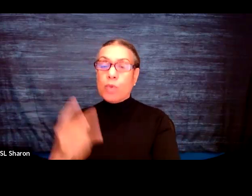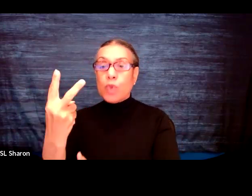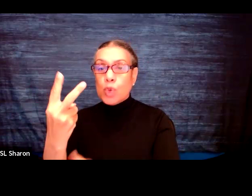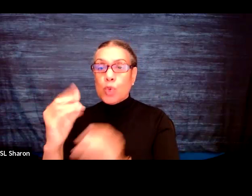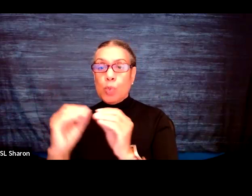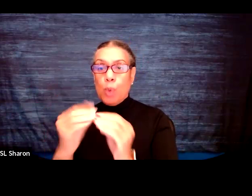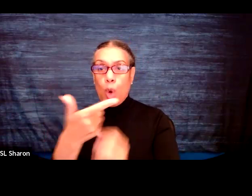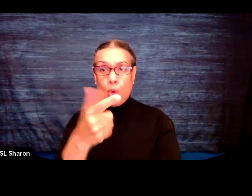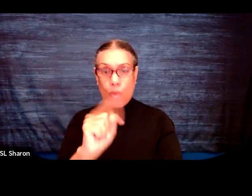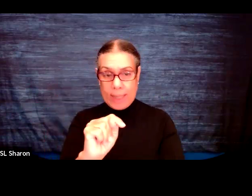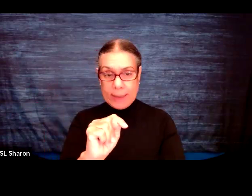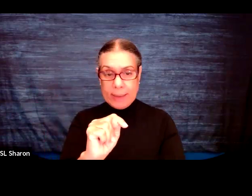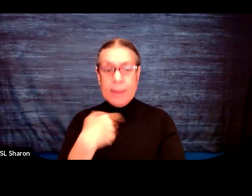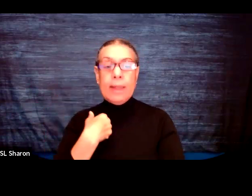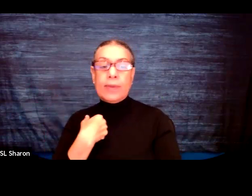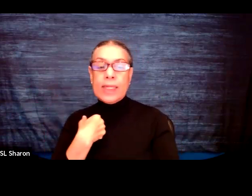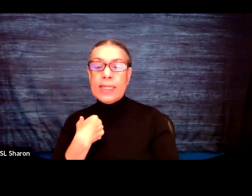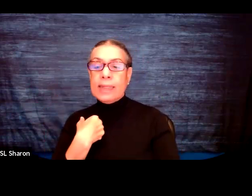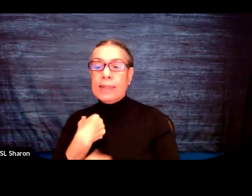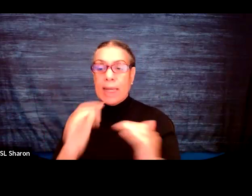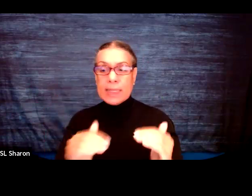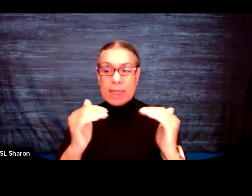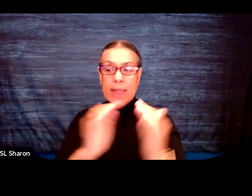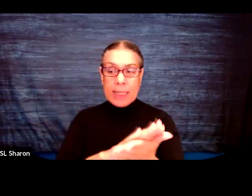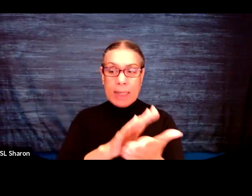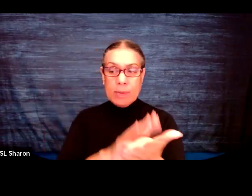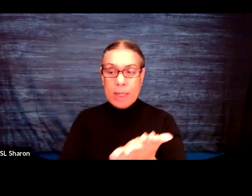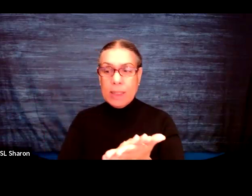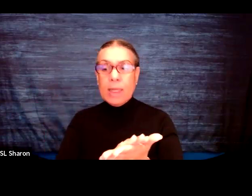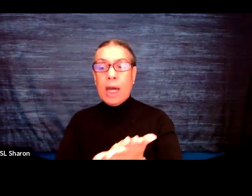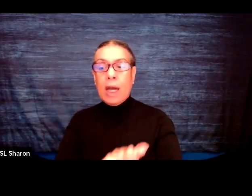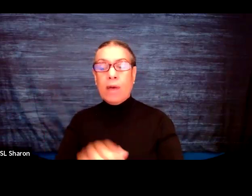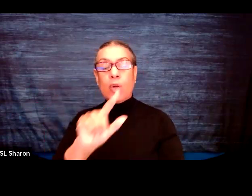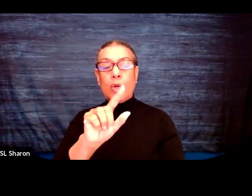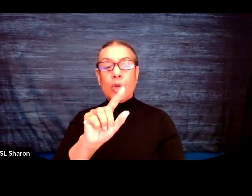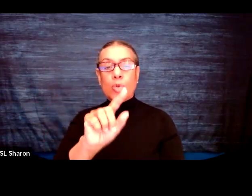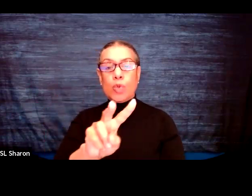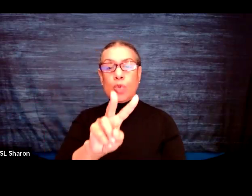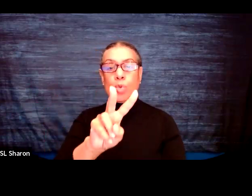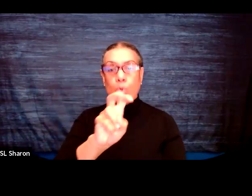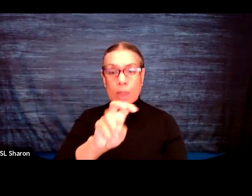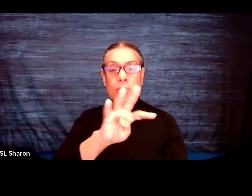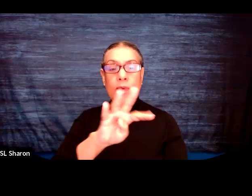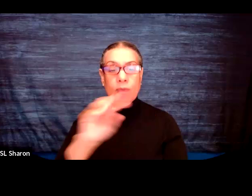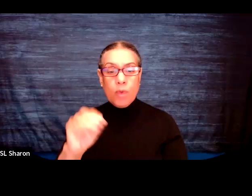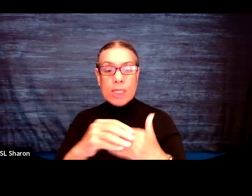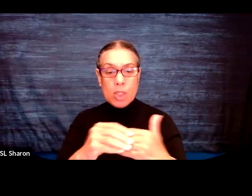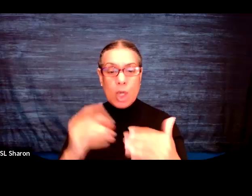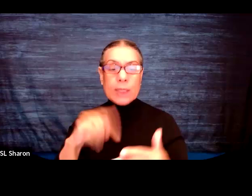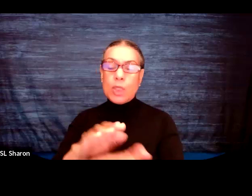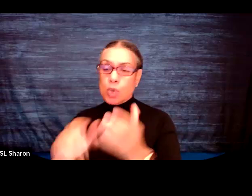grants, an Acceleration Academies grant totaling $240,000, which will serve a total of 600 students in school